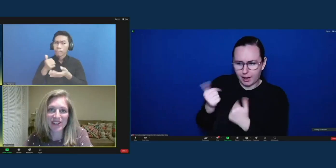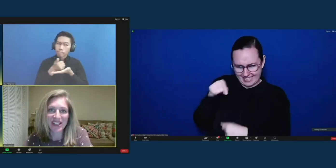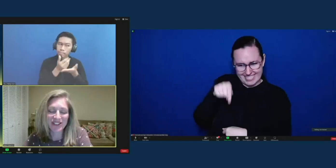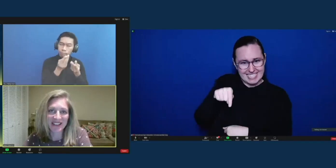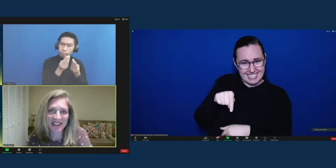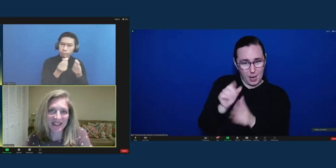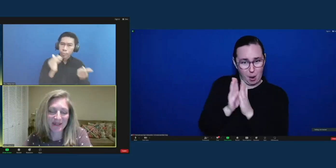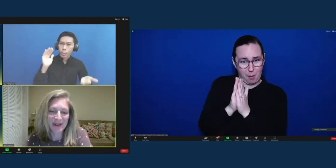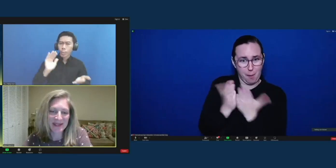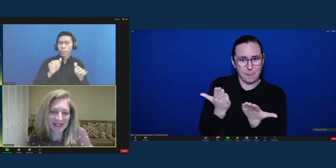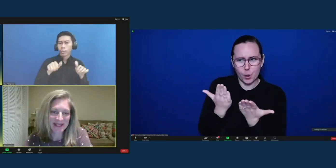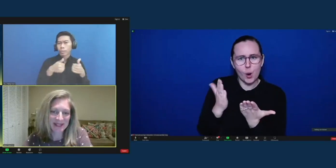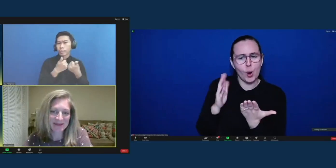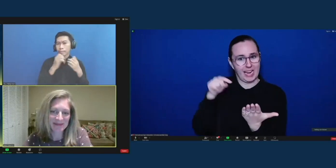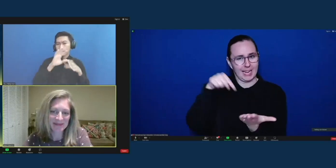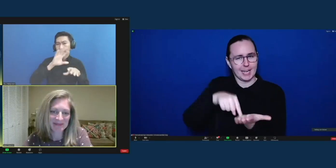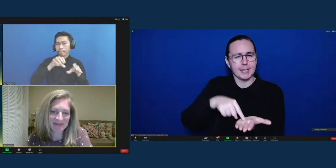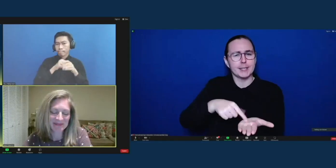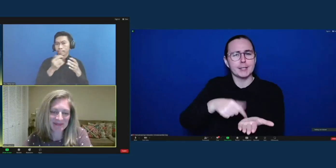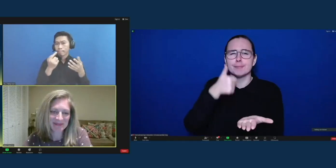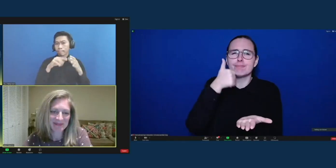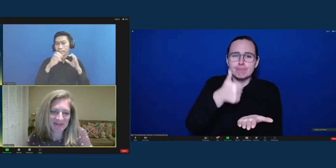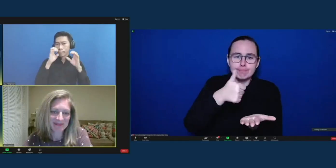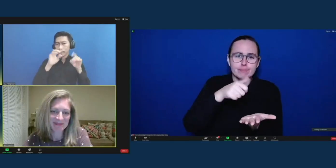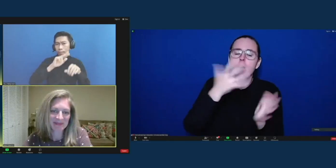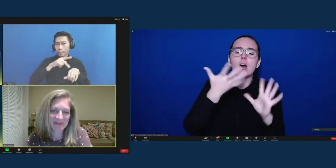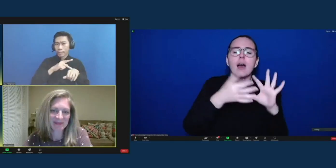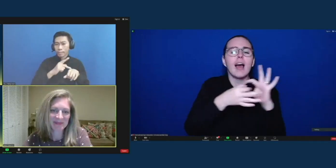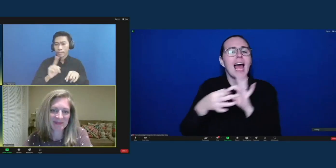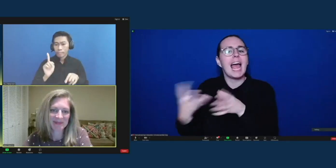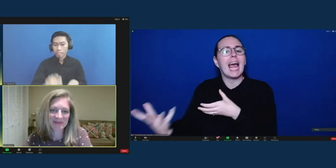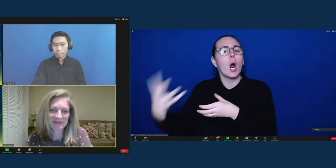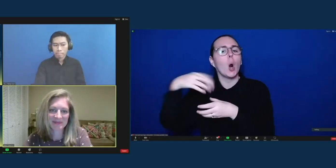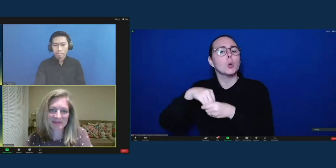inclusive education in the Philippines.